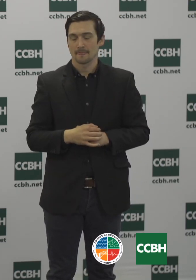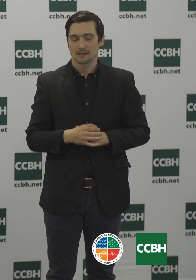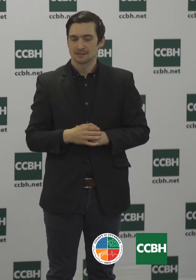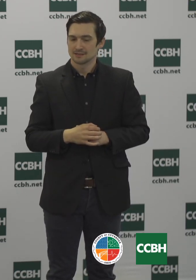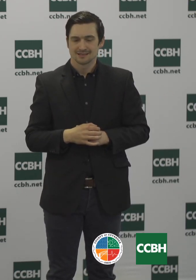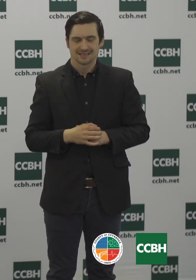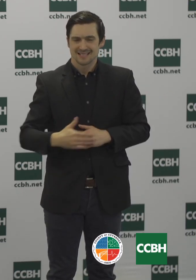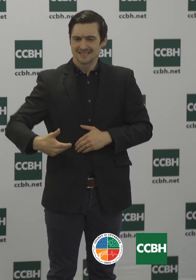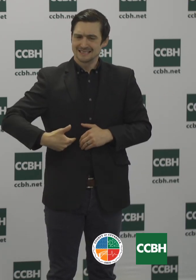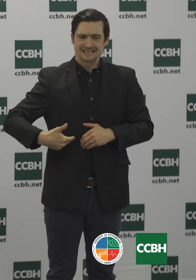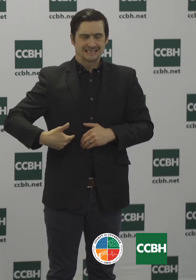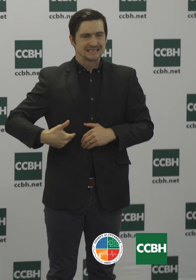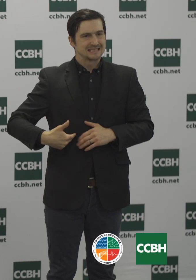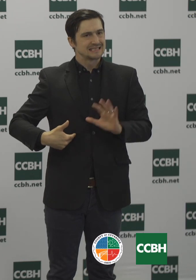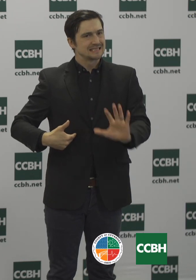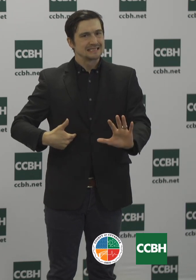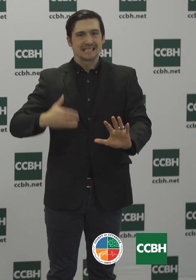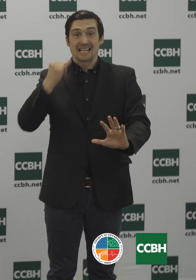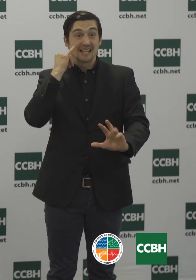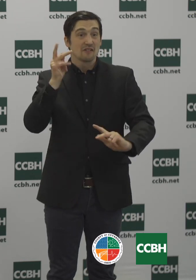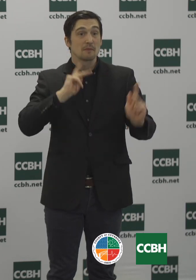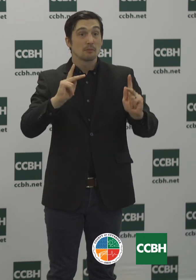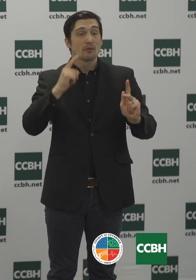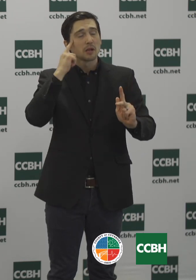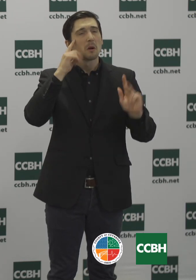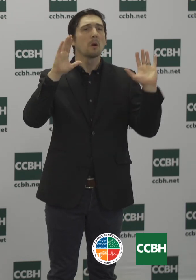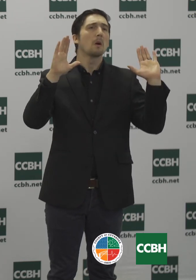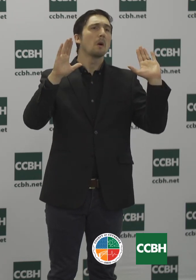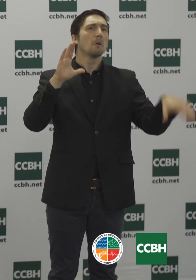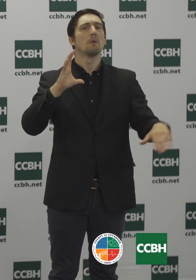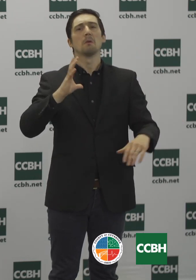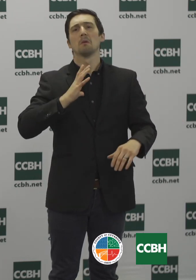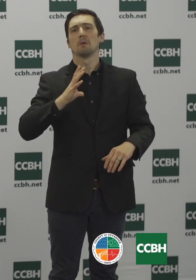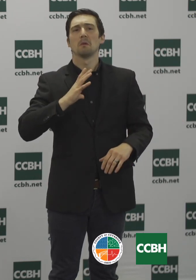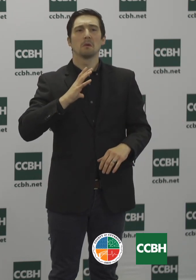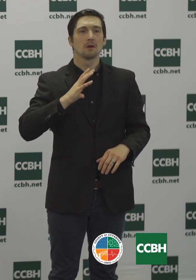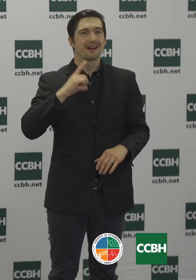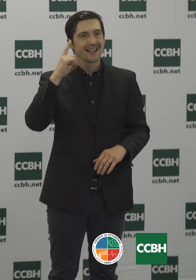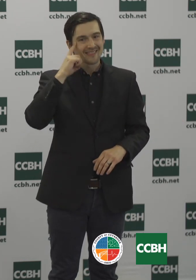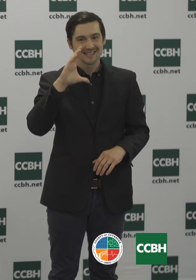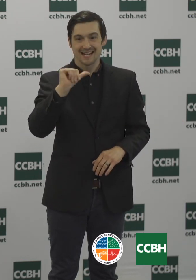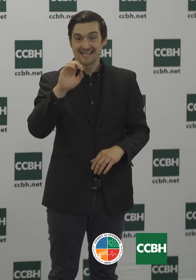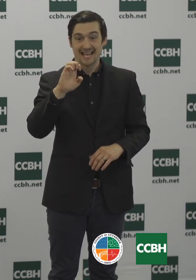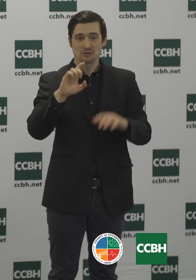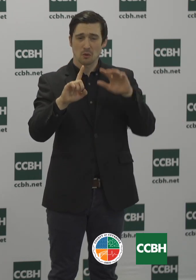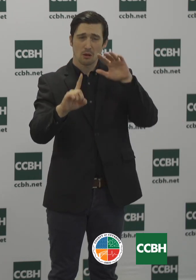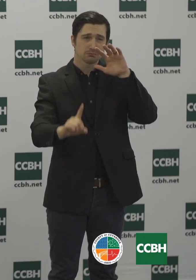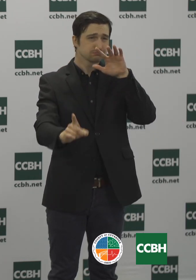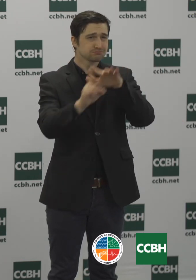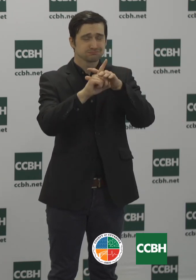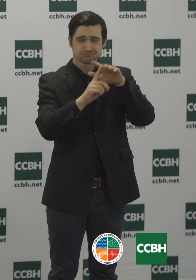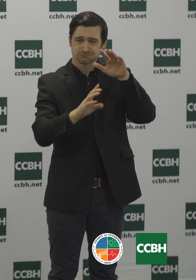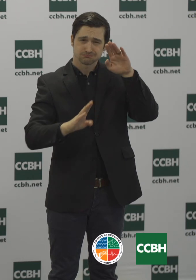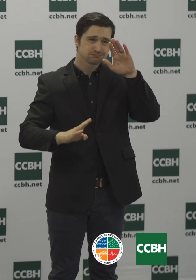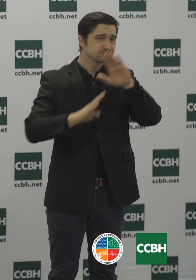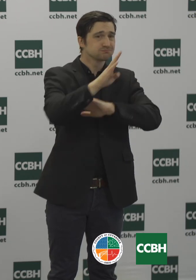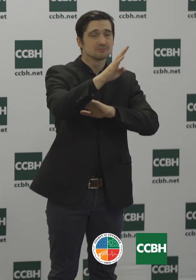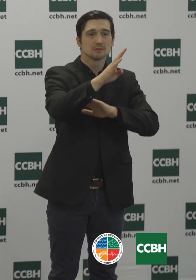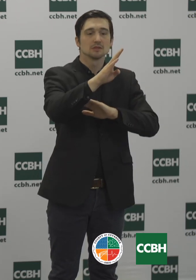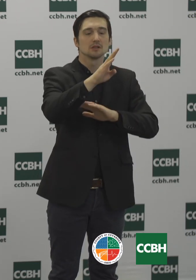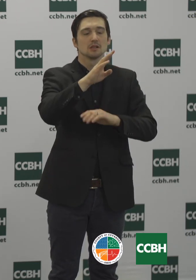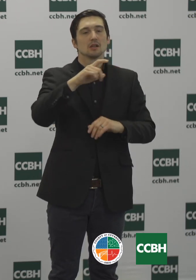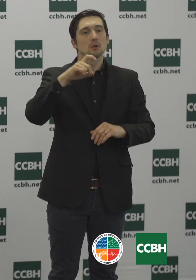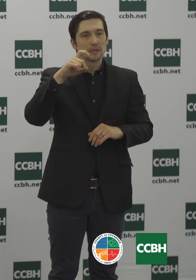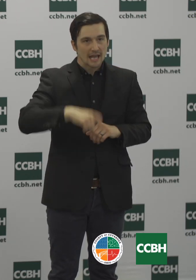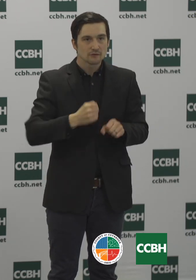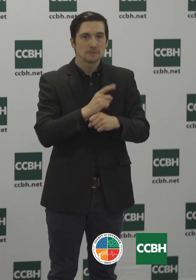if people relax that our case counts will be more than any of us can bear. So we have to double